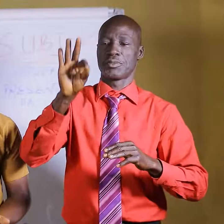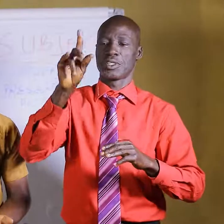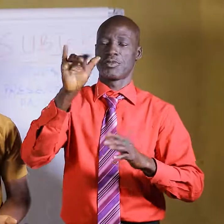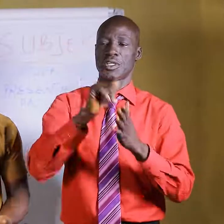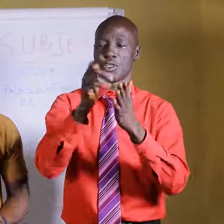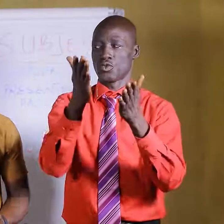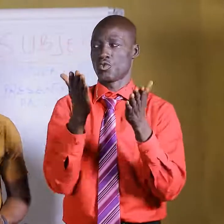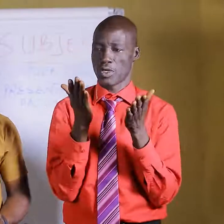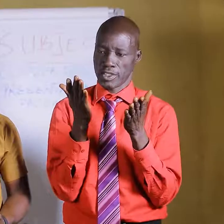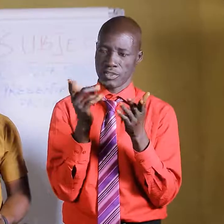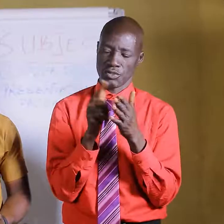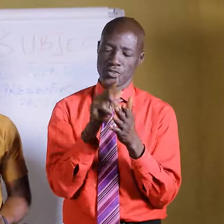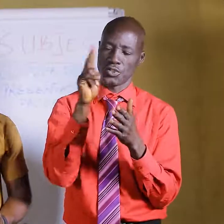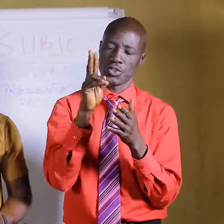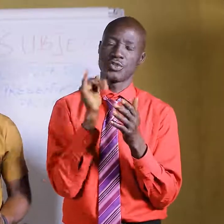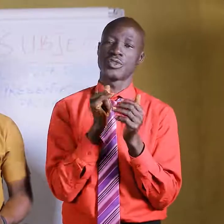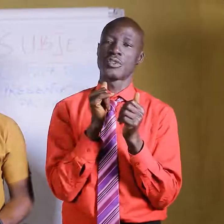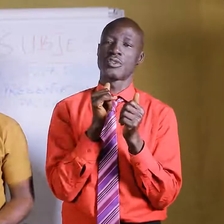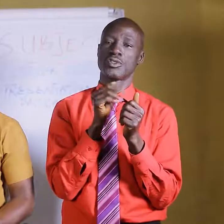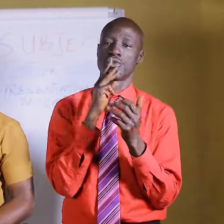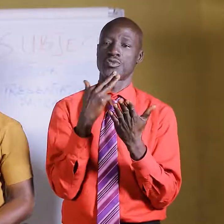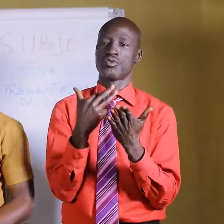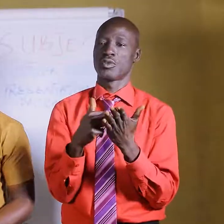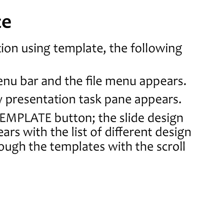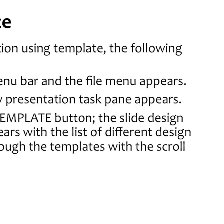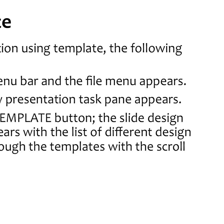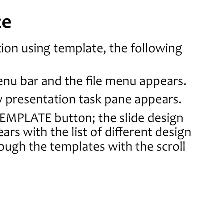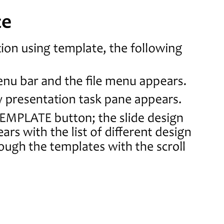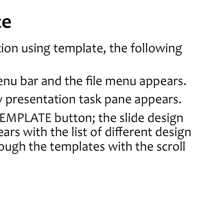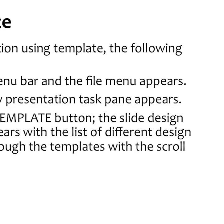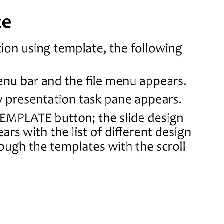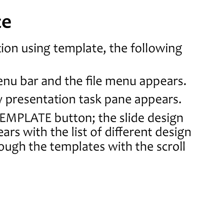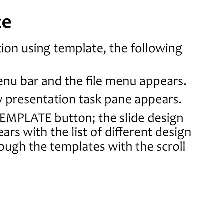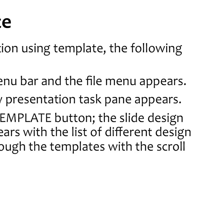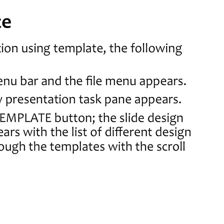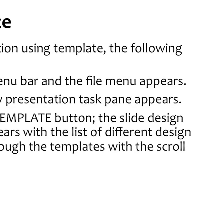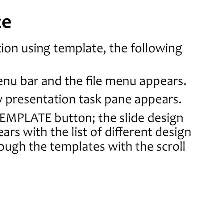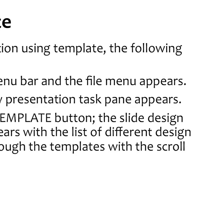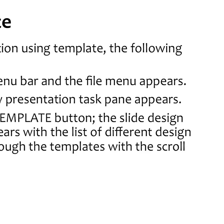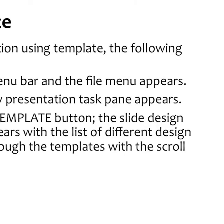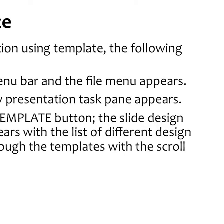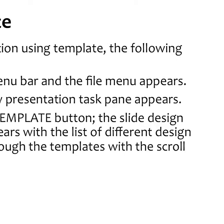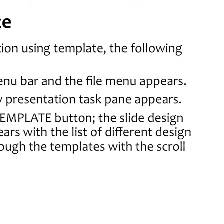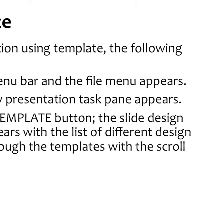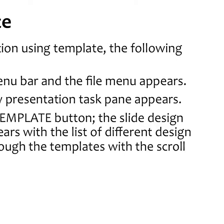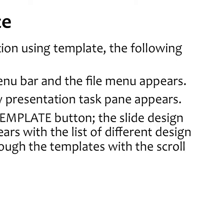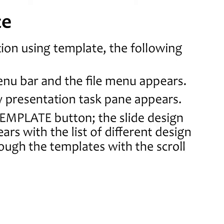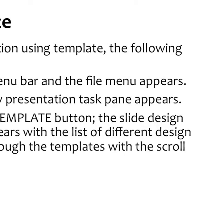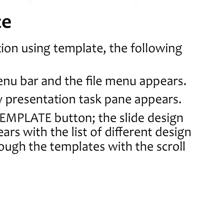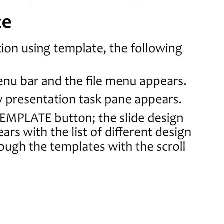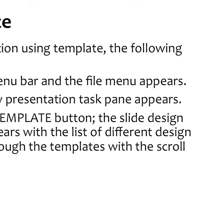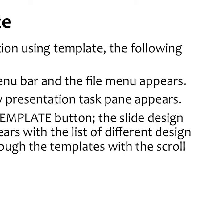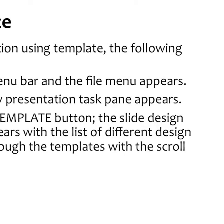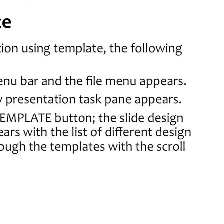one you want to use well. Then we have using templates. Using templates have actually made a lot